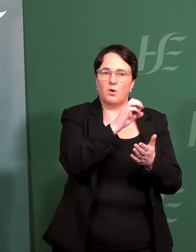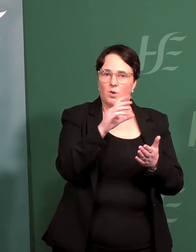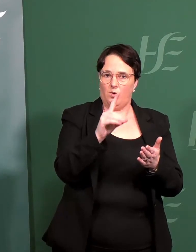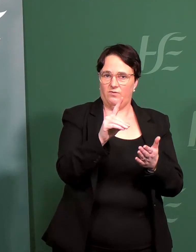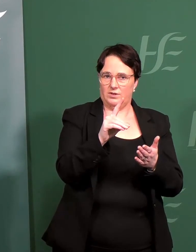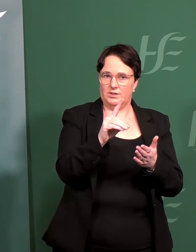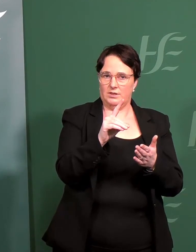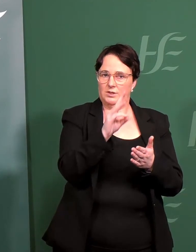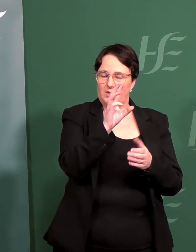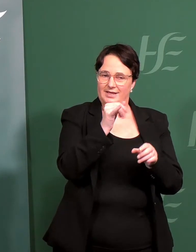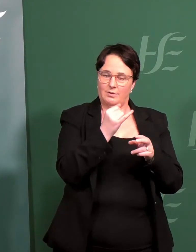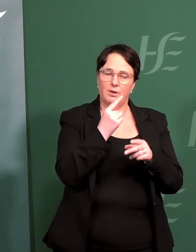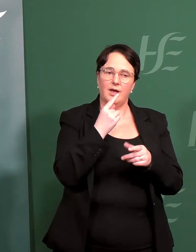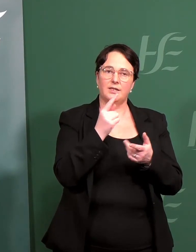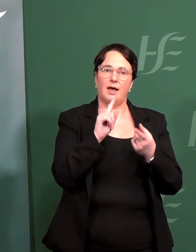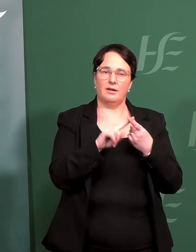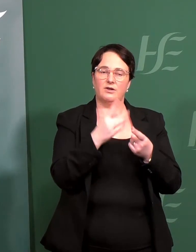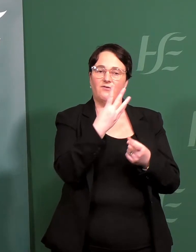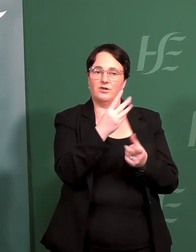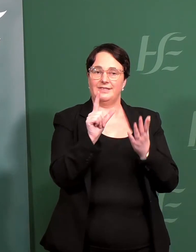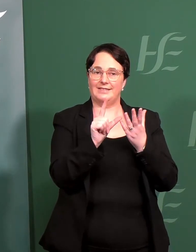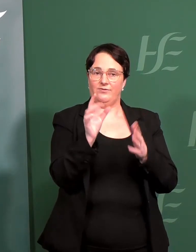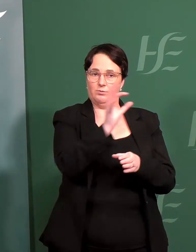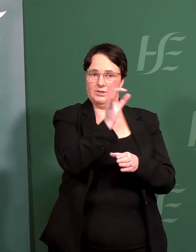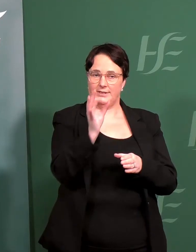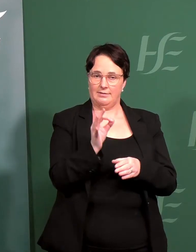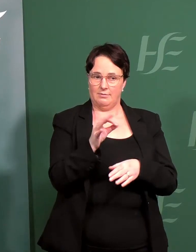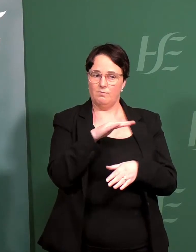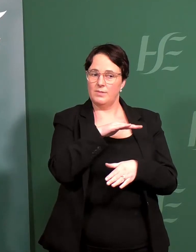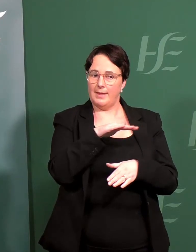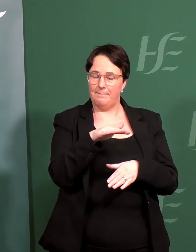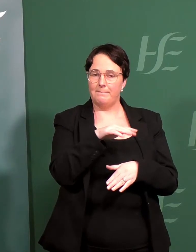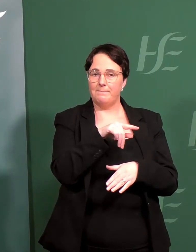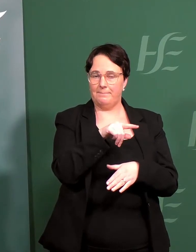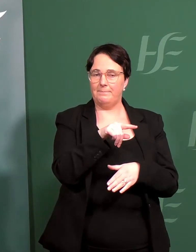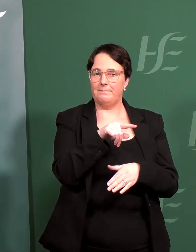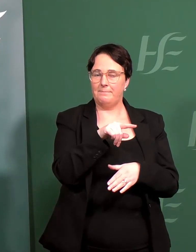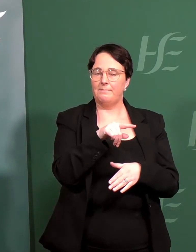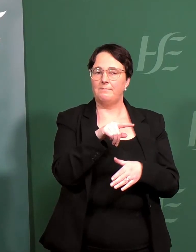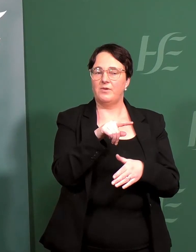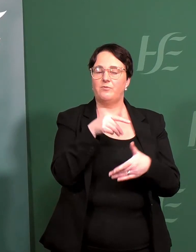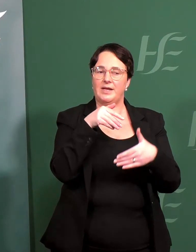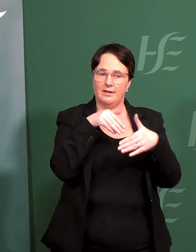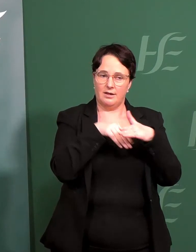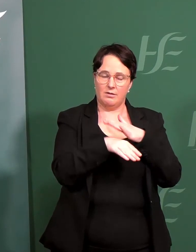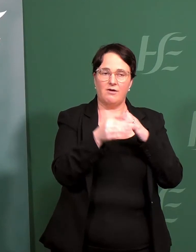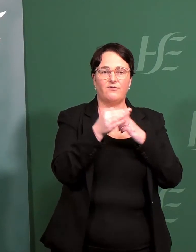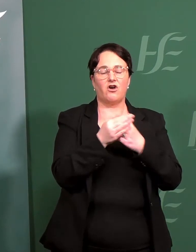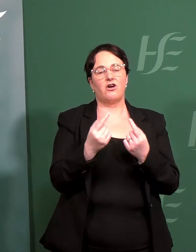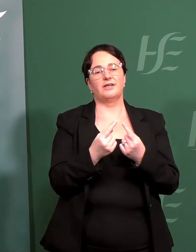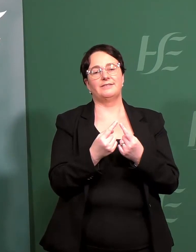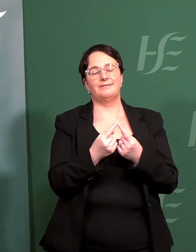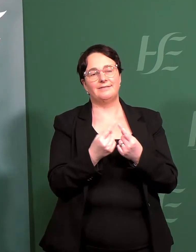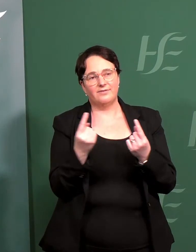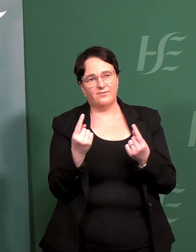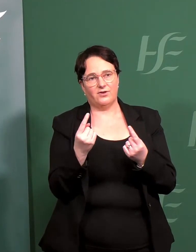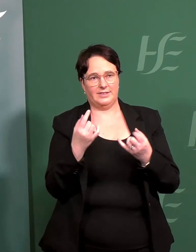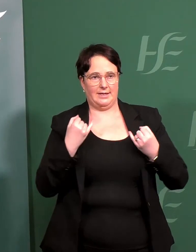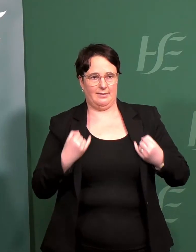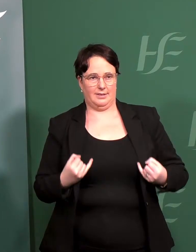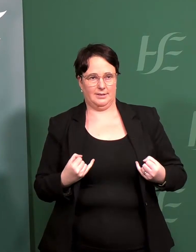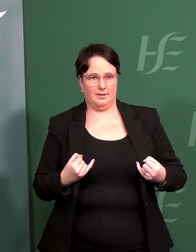initial diagnosis, and 47% now have been admitted for a different illness and